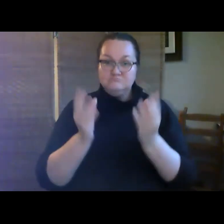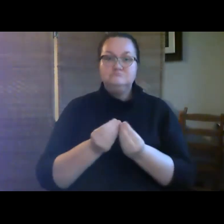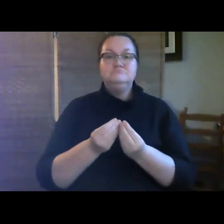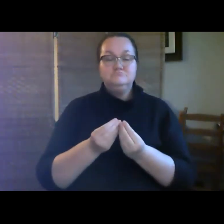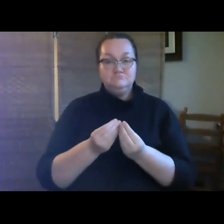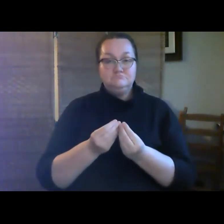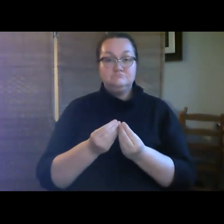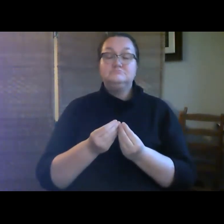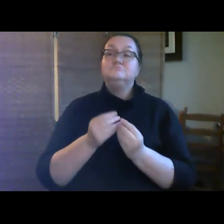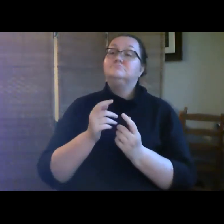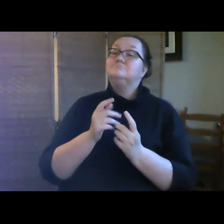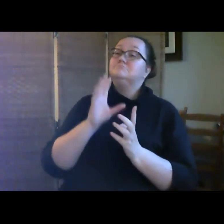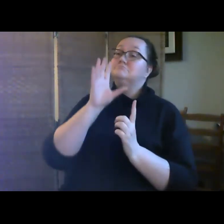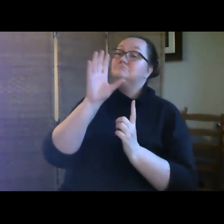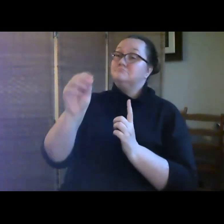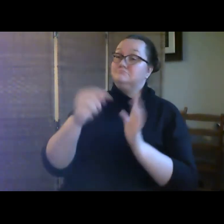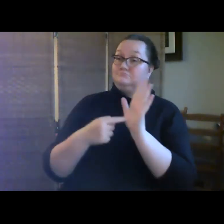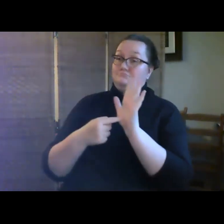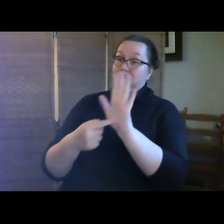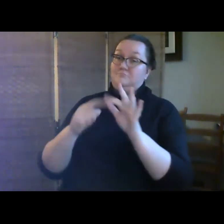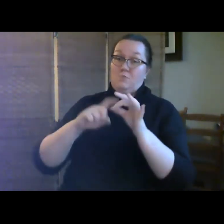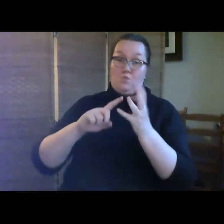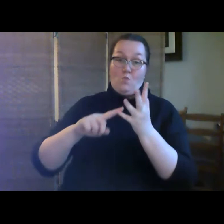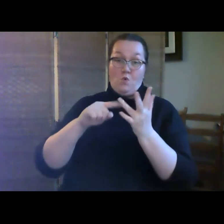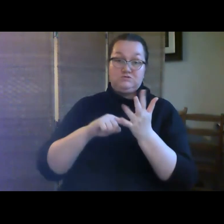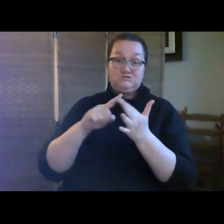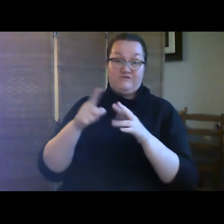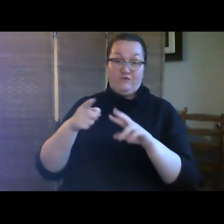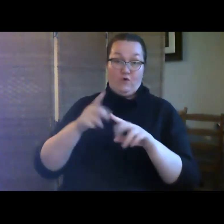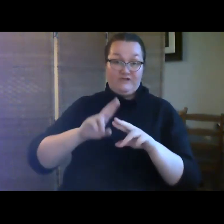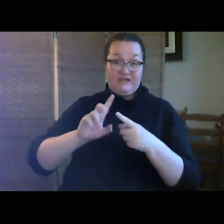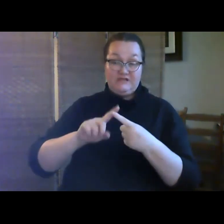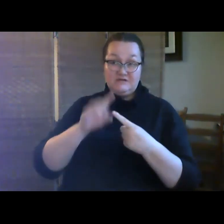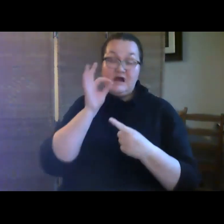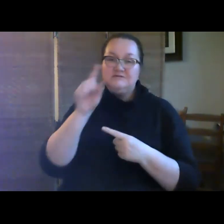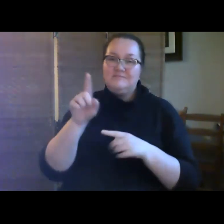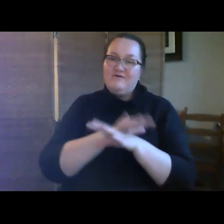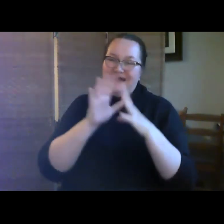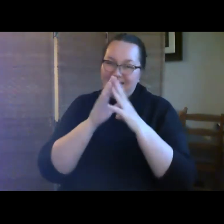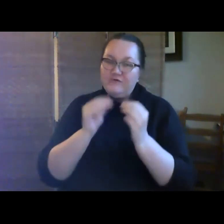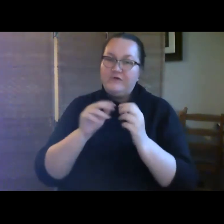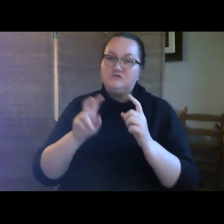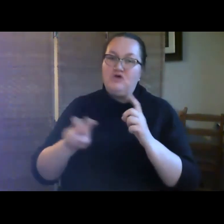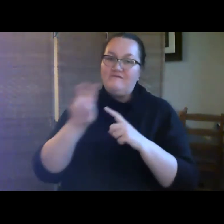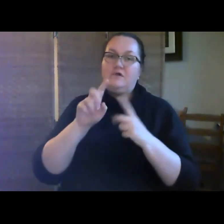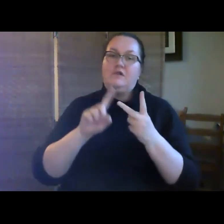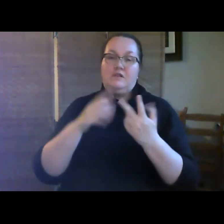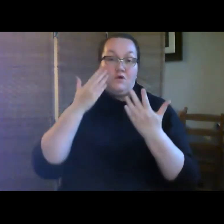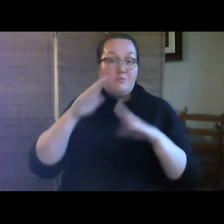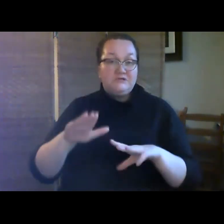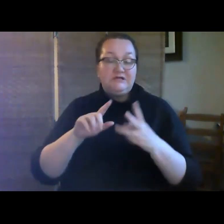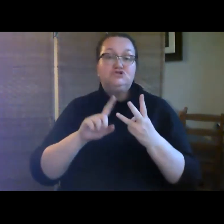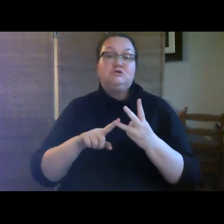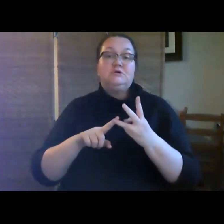Quote your fee and ask the presenter to cover all travel, accommodation, and per diems on top. Tell them exactly what